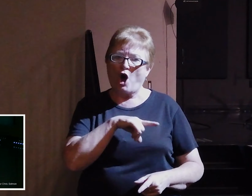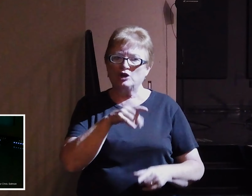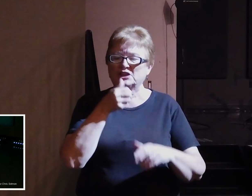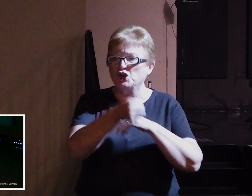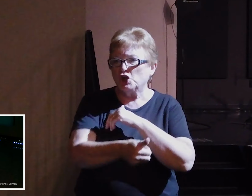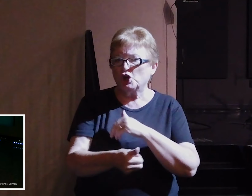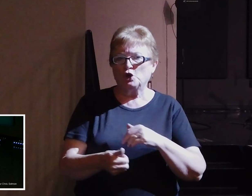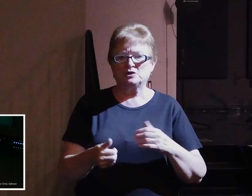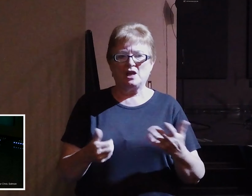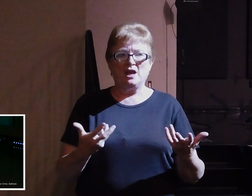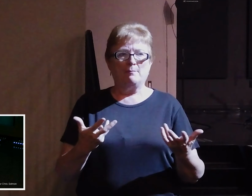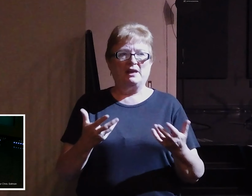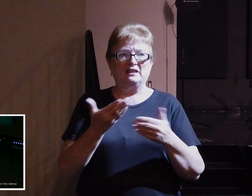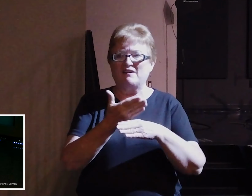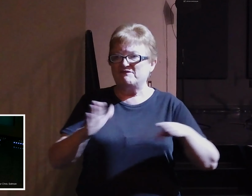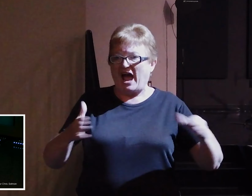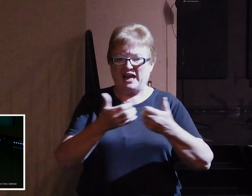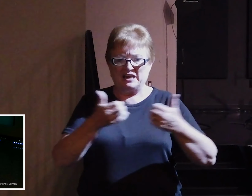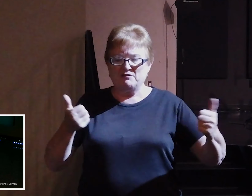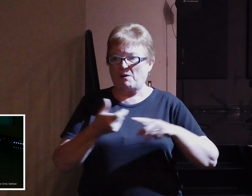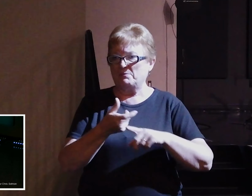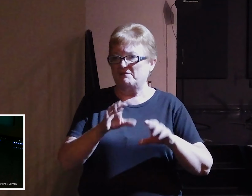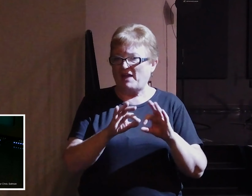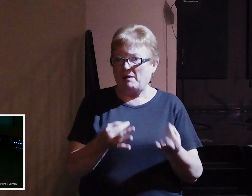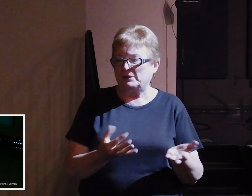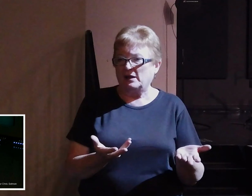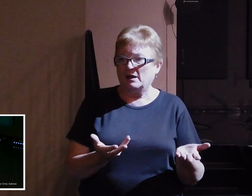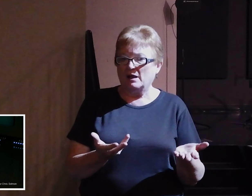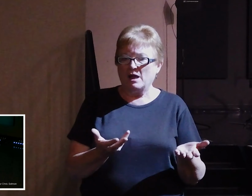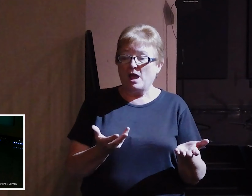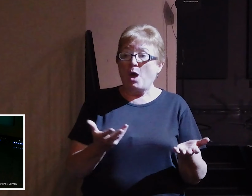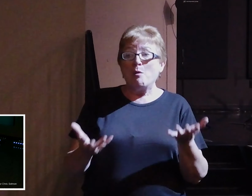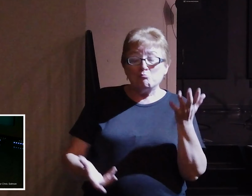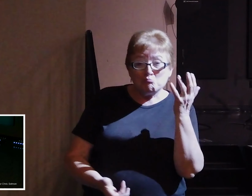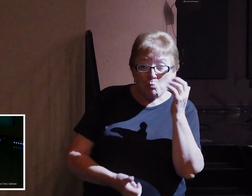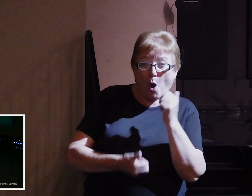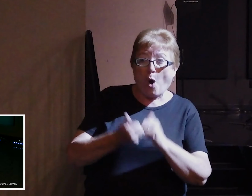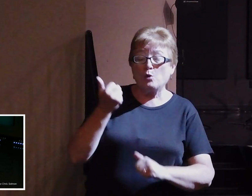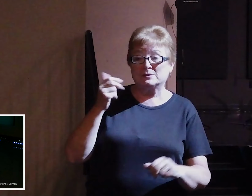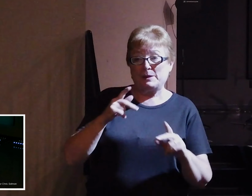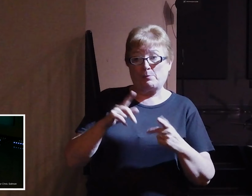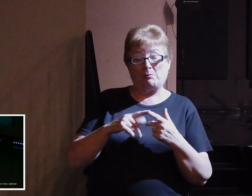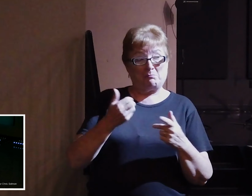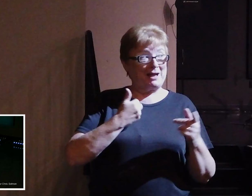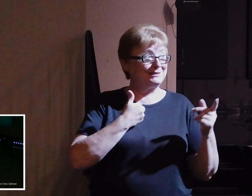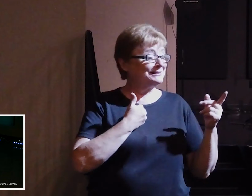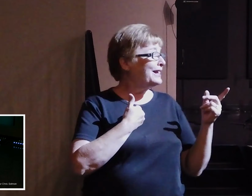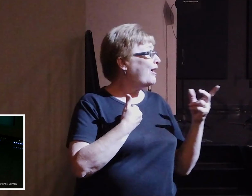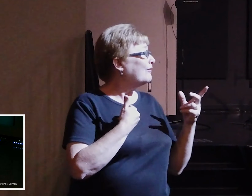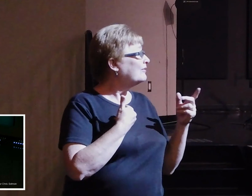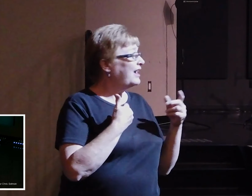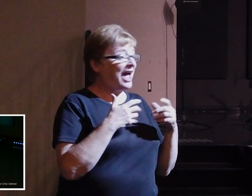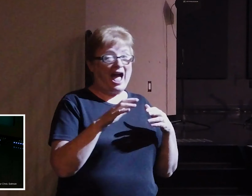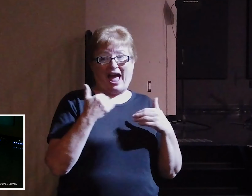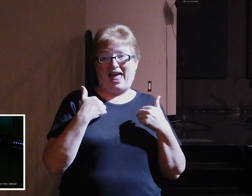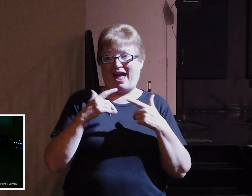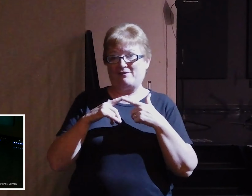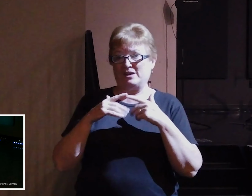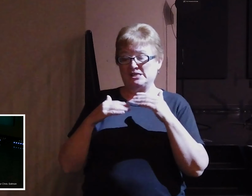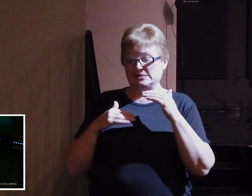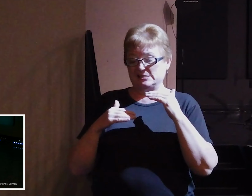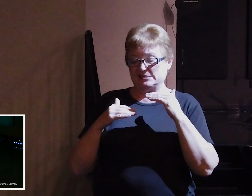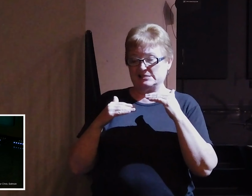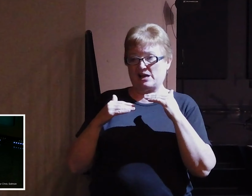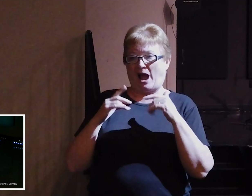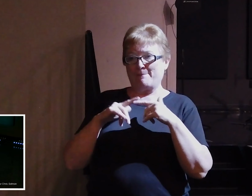divided from their family, etc. And most people, myself included, have a certain threshold for